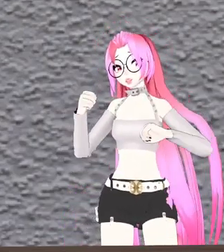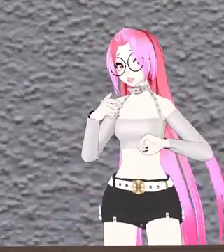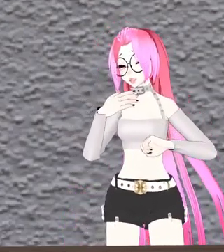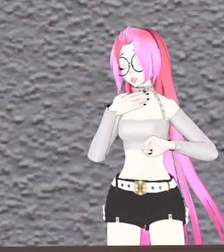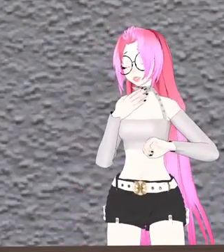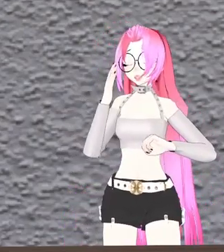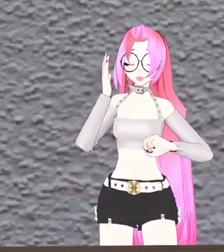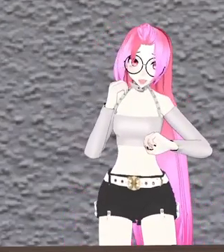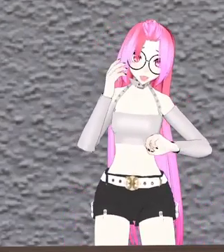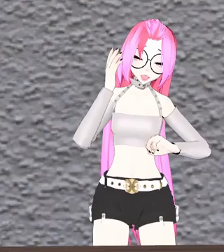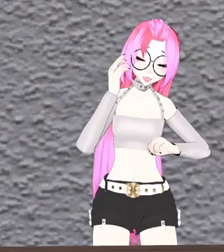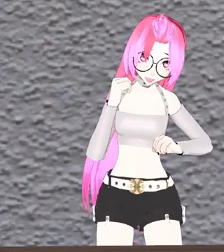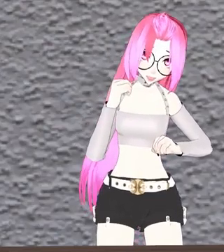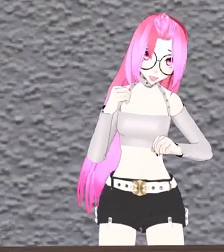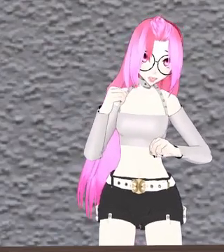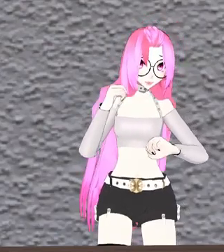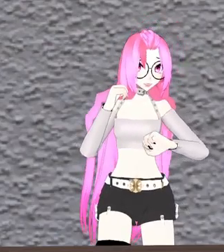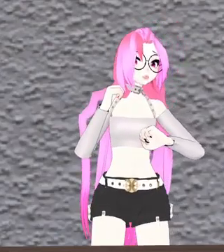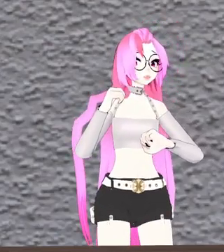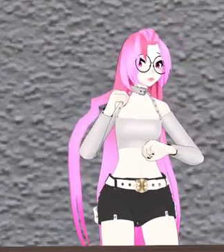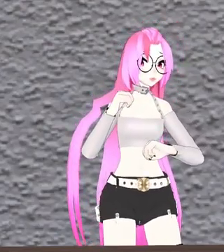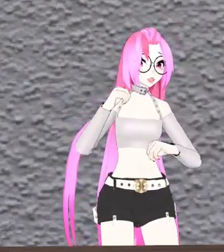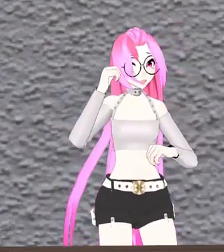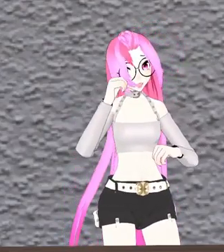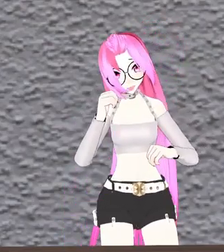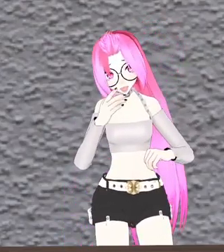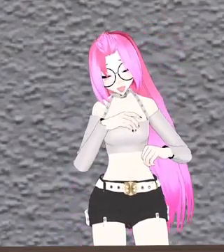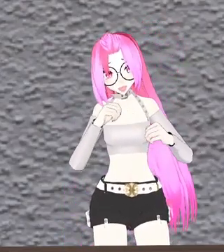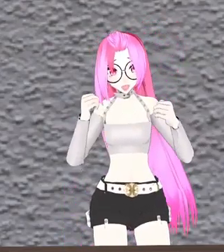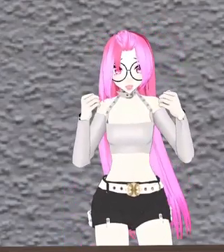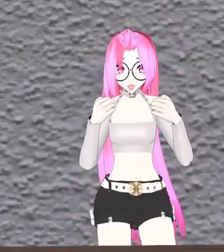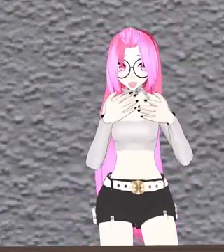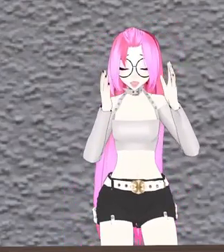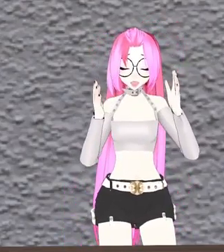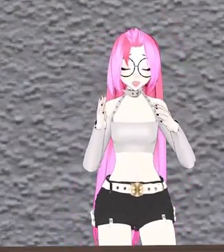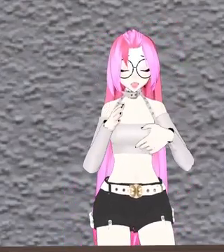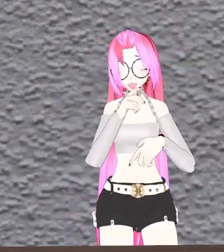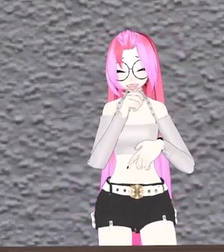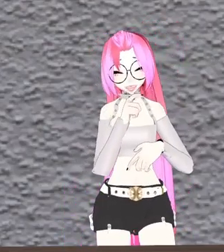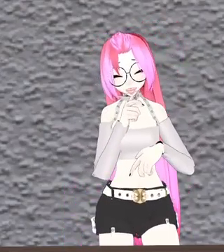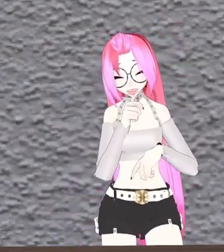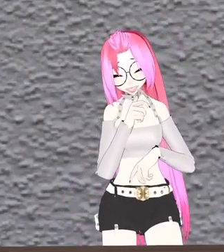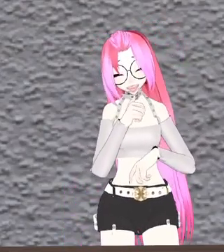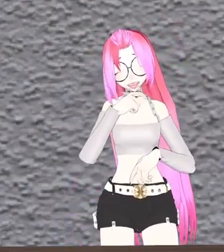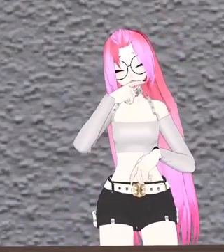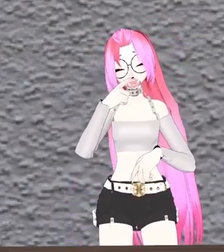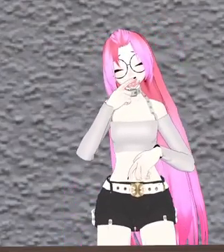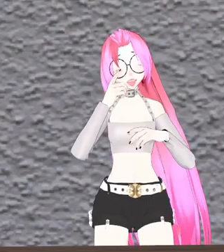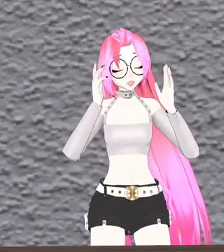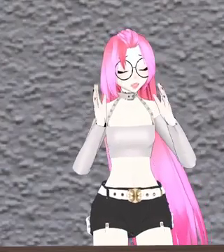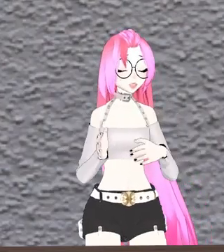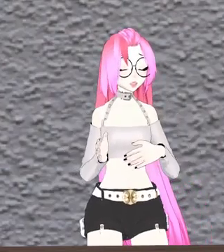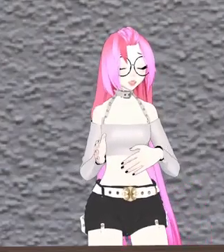At least from my experience. I got in one car crash, and guess who was driving? A hearing